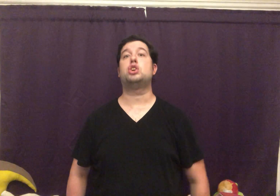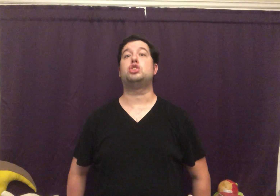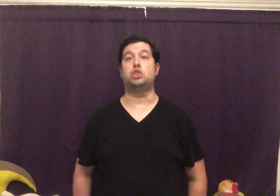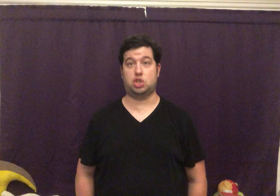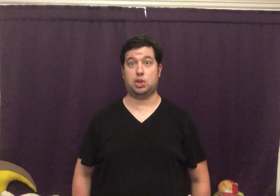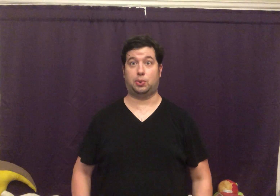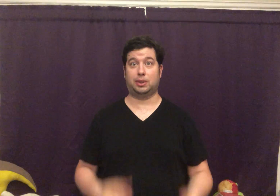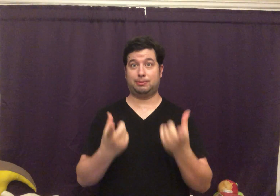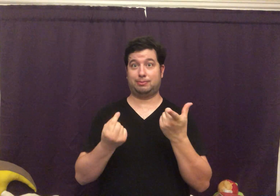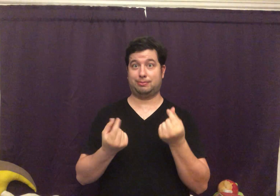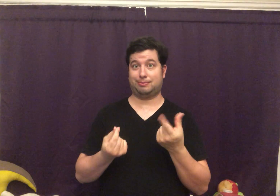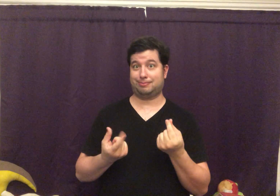Do.